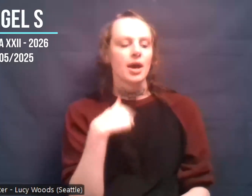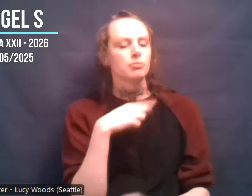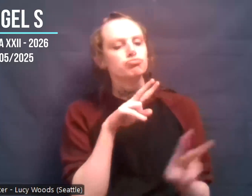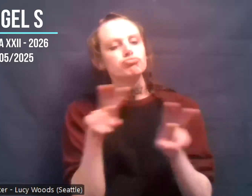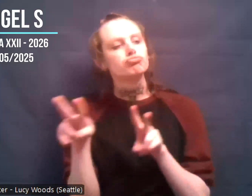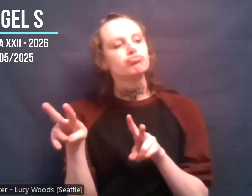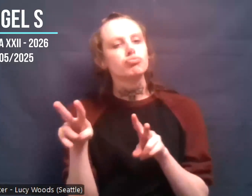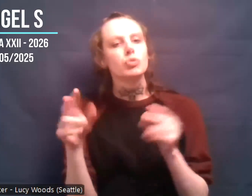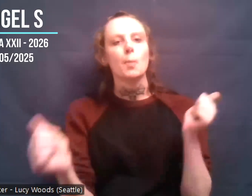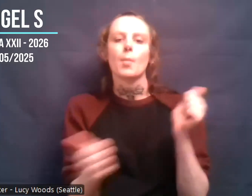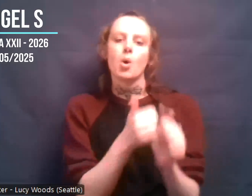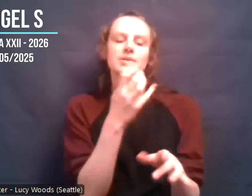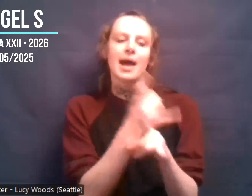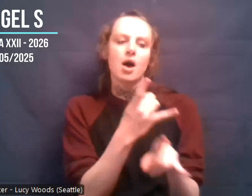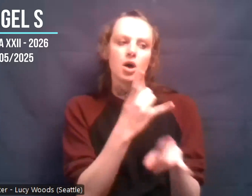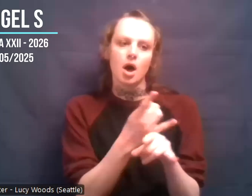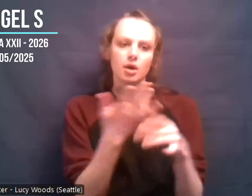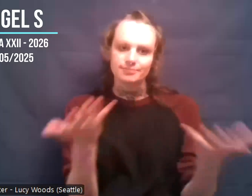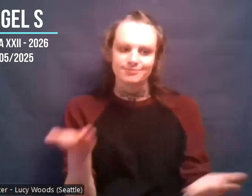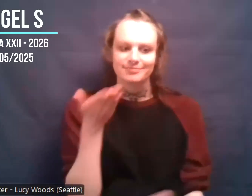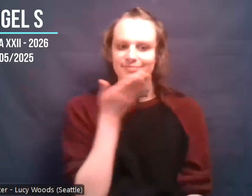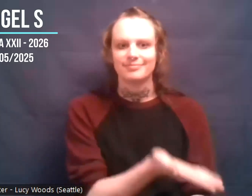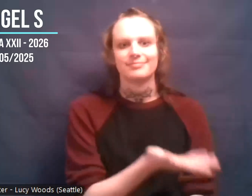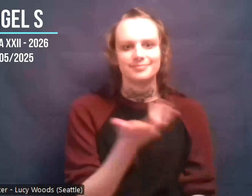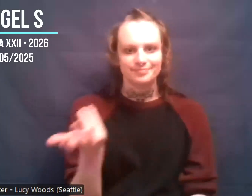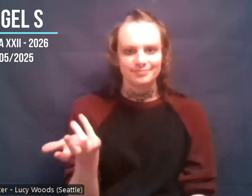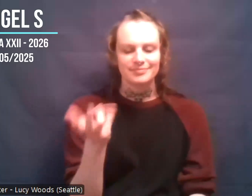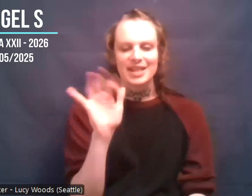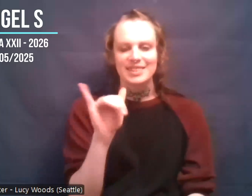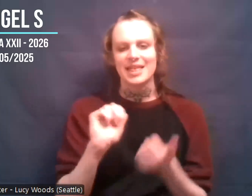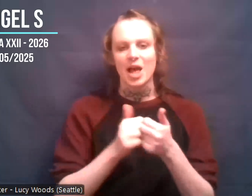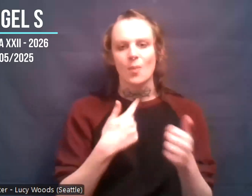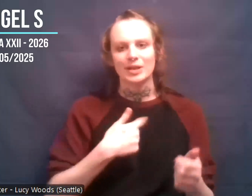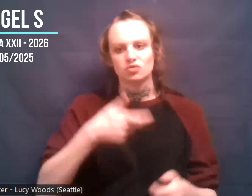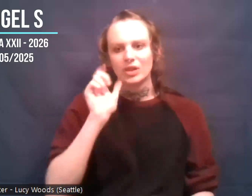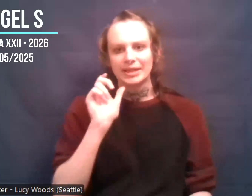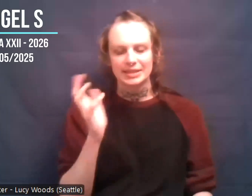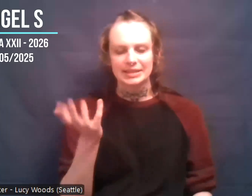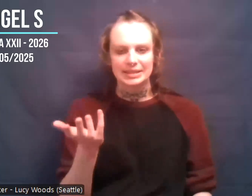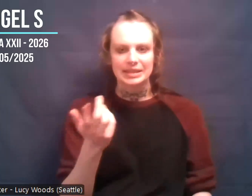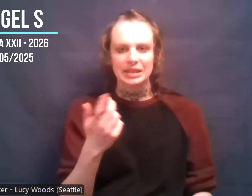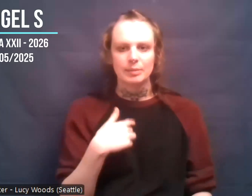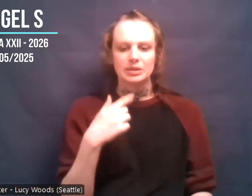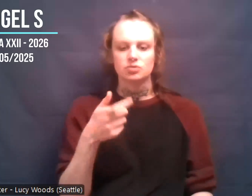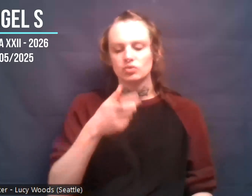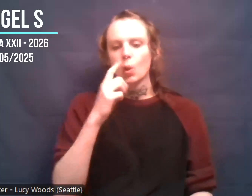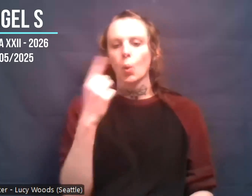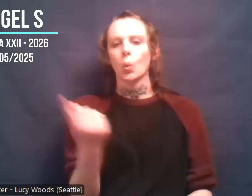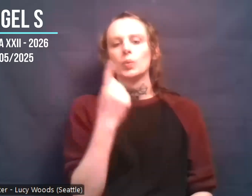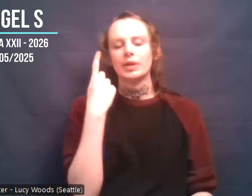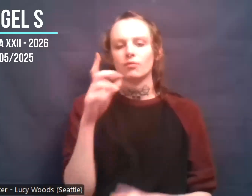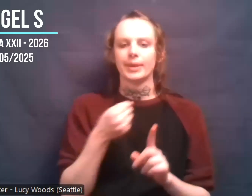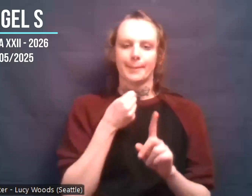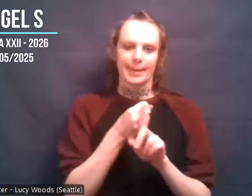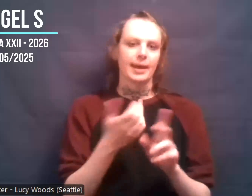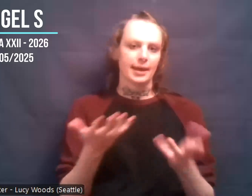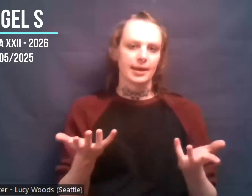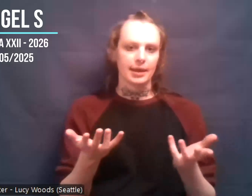me there. And that's the way that I drank. I drank solely for the effect because that was my solution to